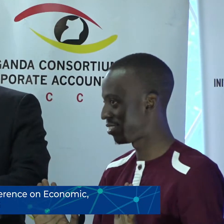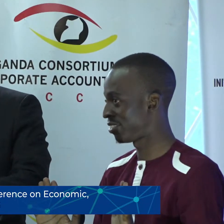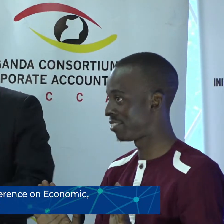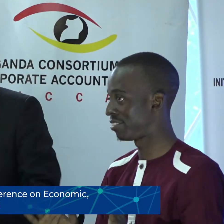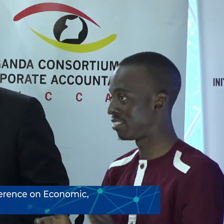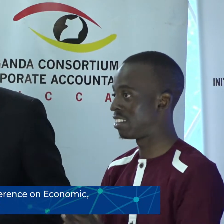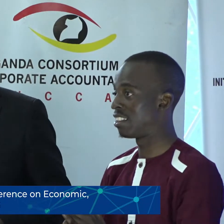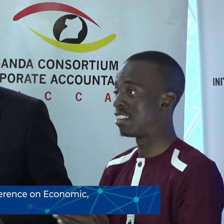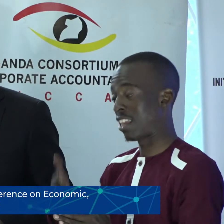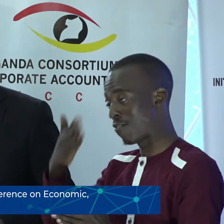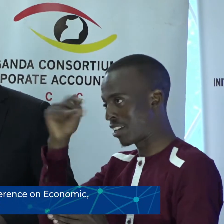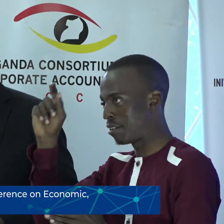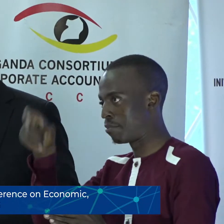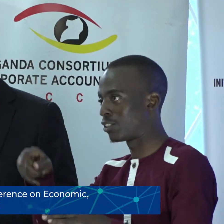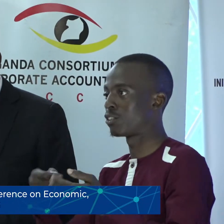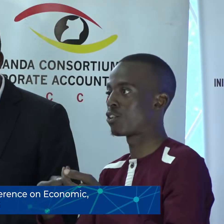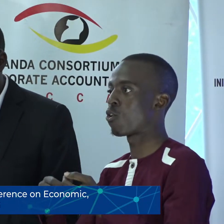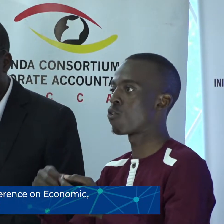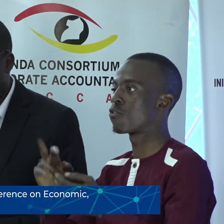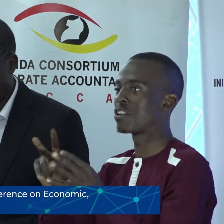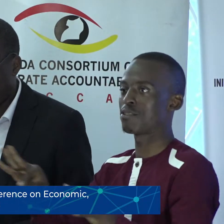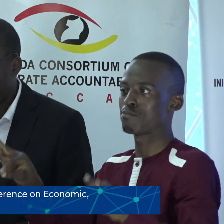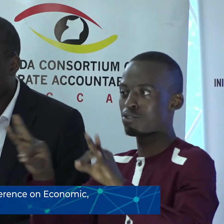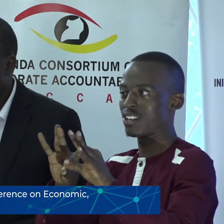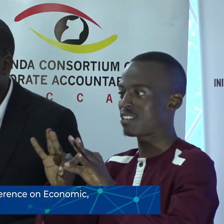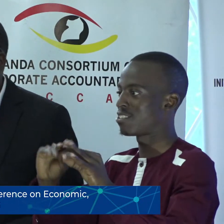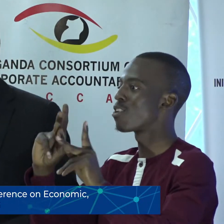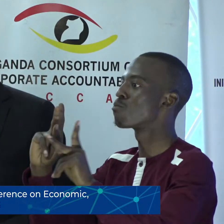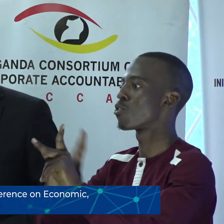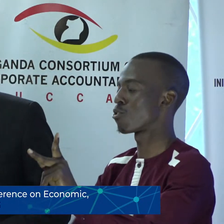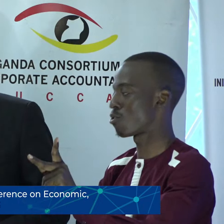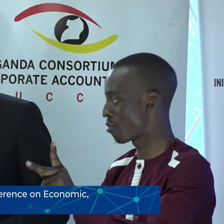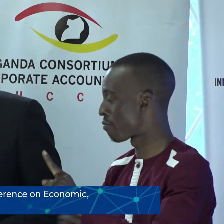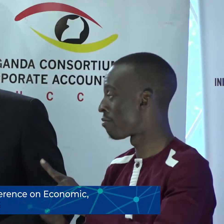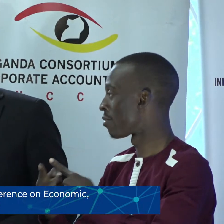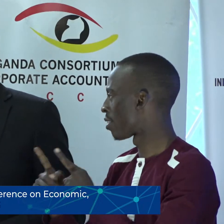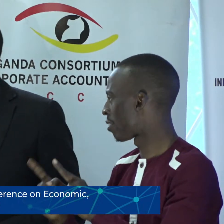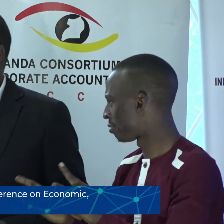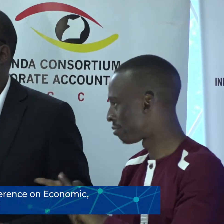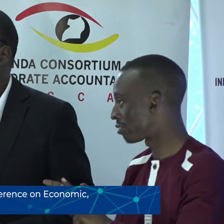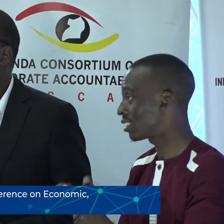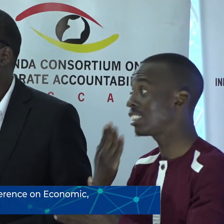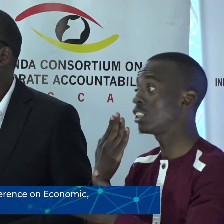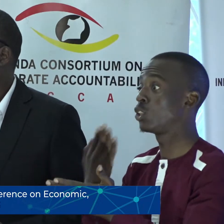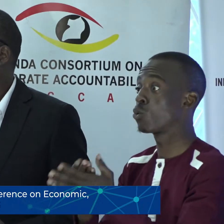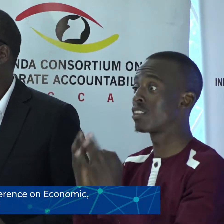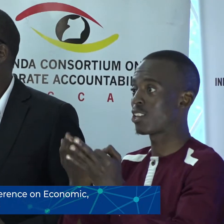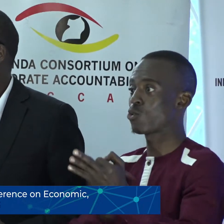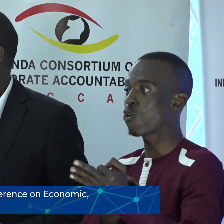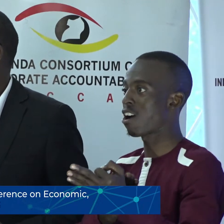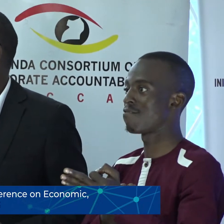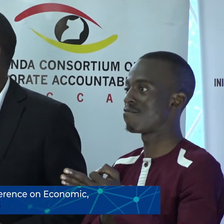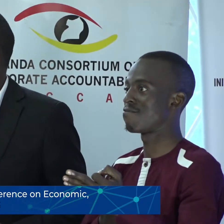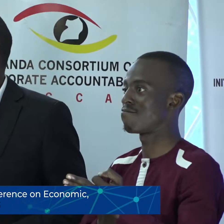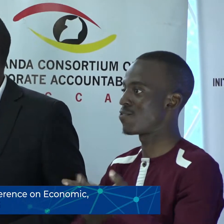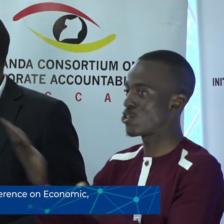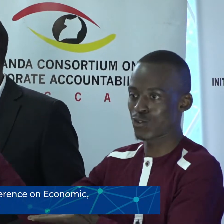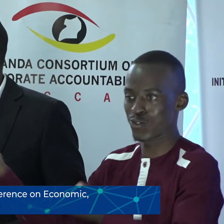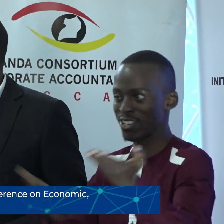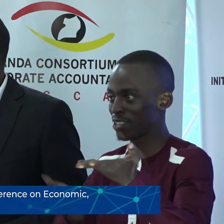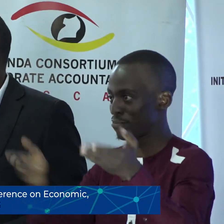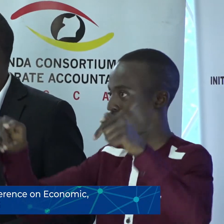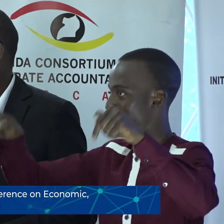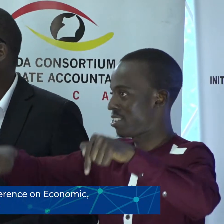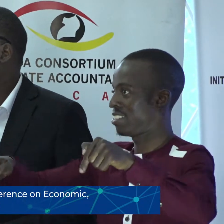lest I forget somebody or very important protocol. Otherwise, it is a pleasure to have you here today.